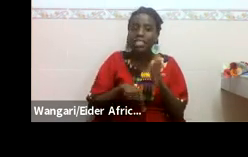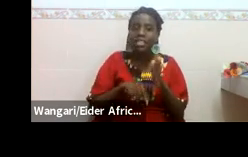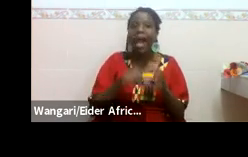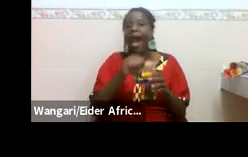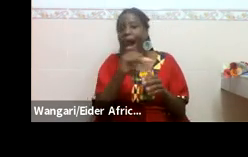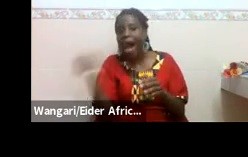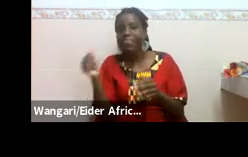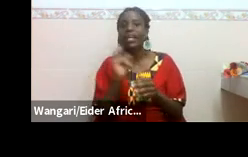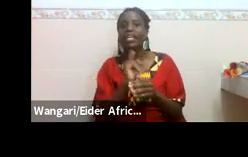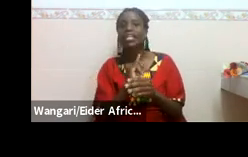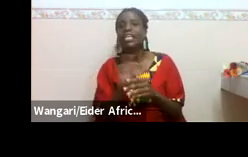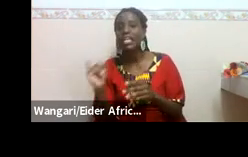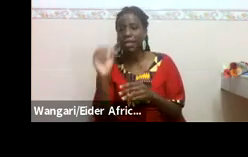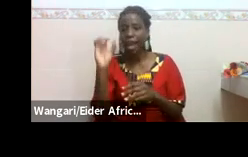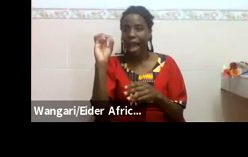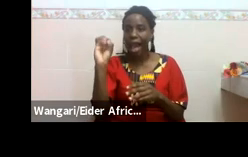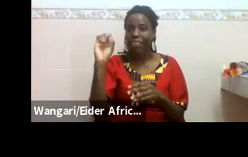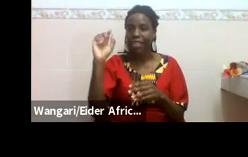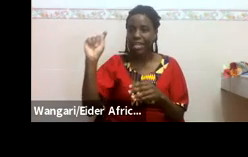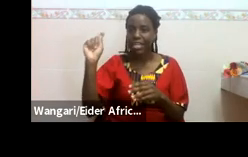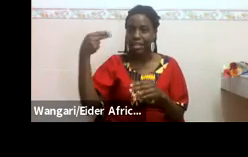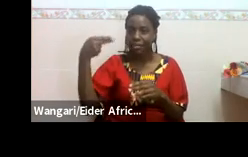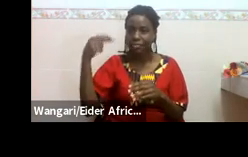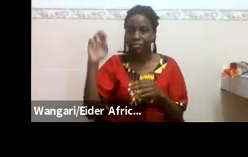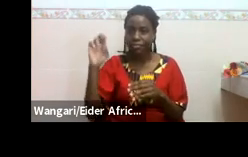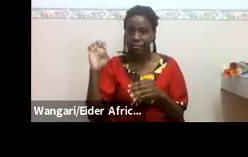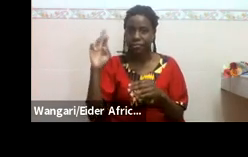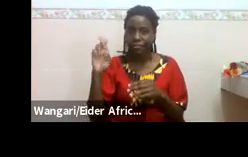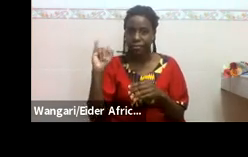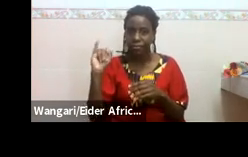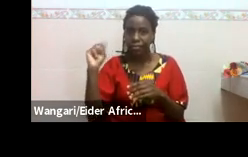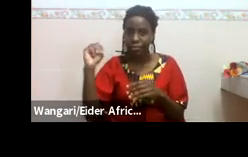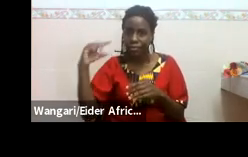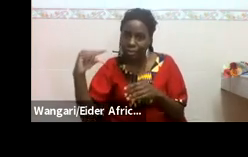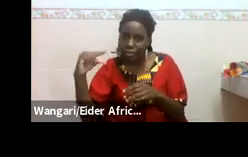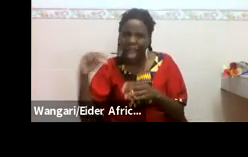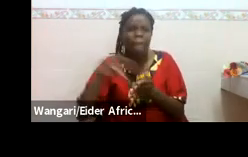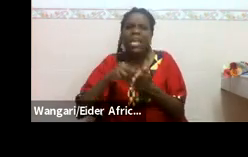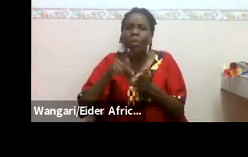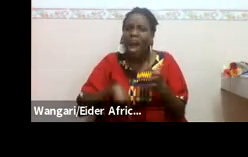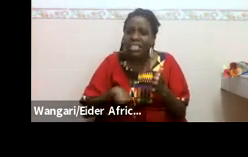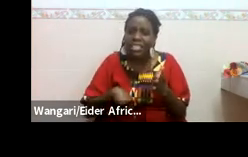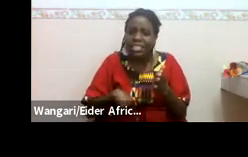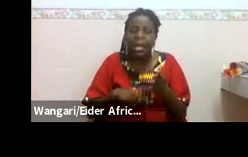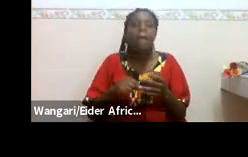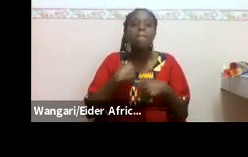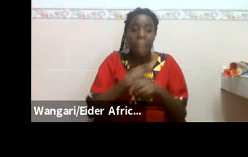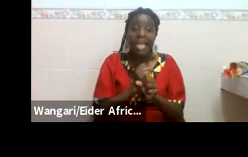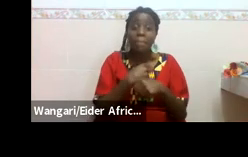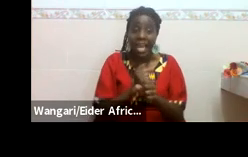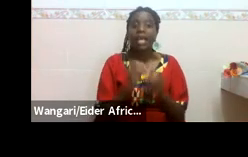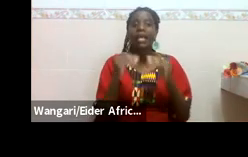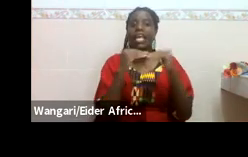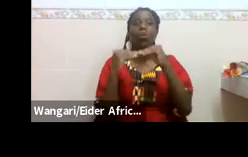keeps producing and reproducing inequality. And I like what you say, that the paper is also boosting the